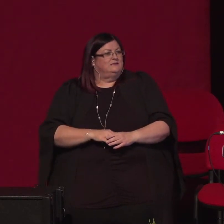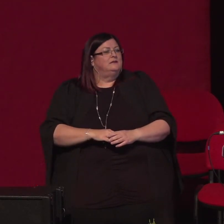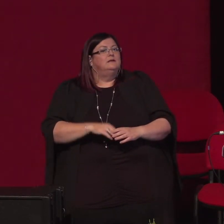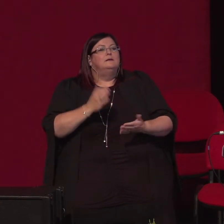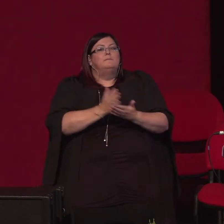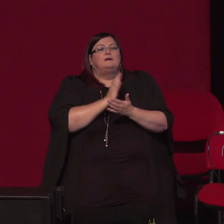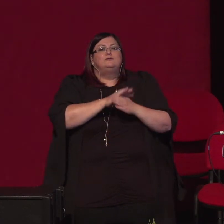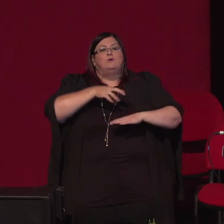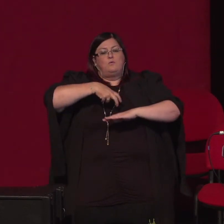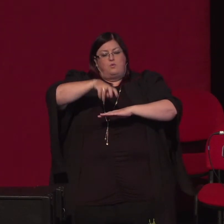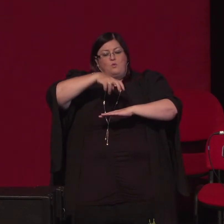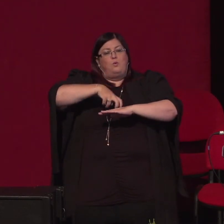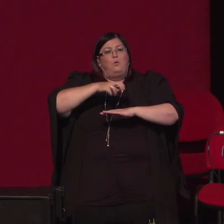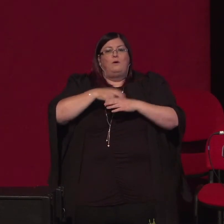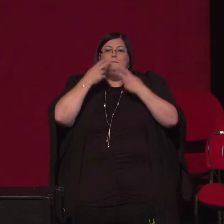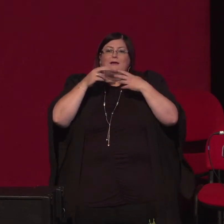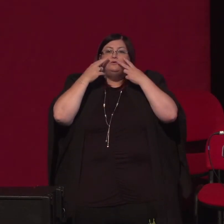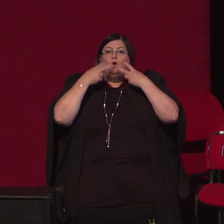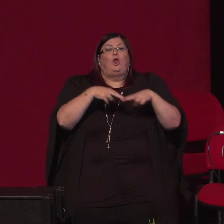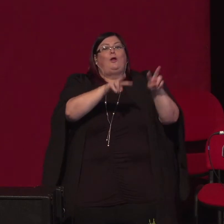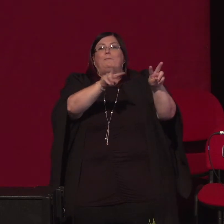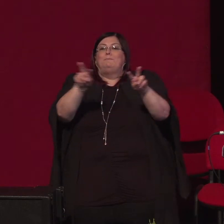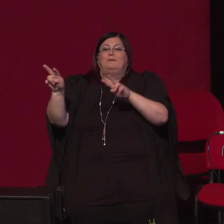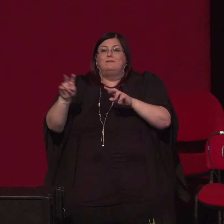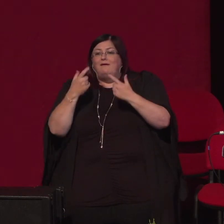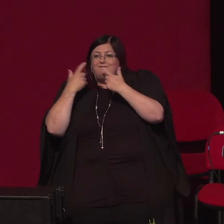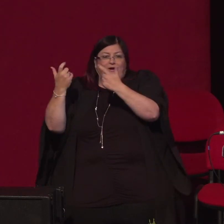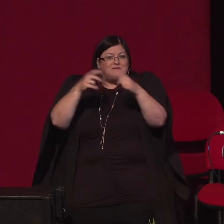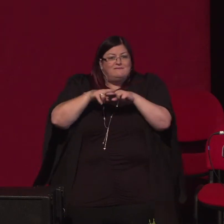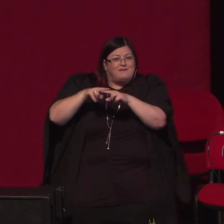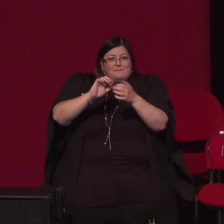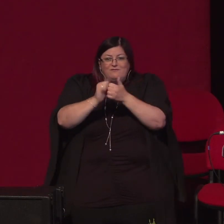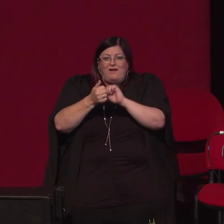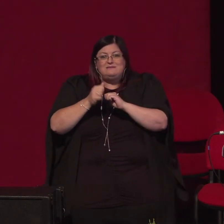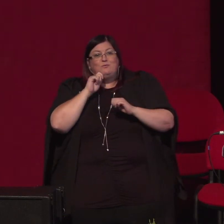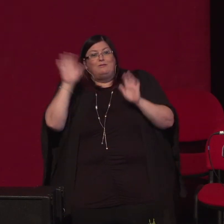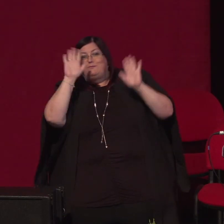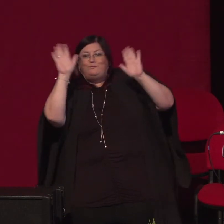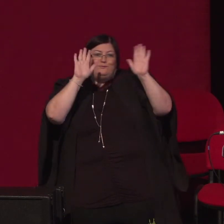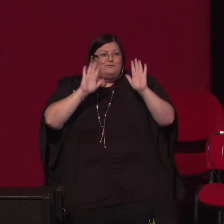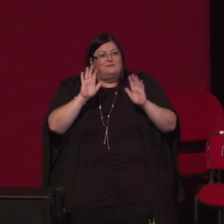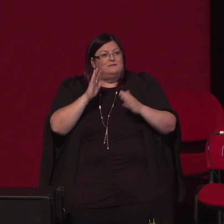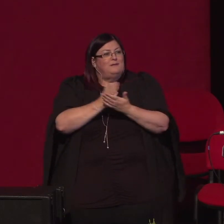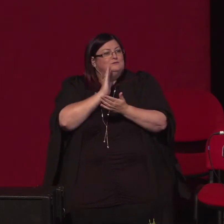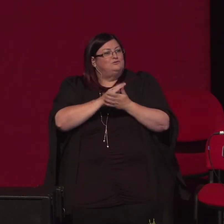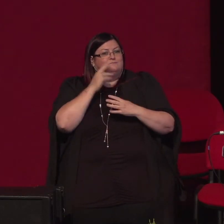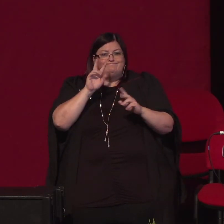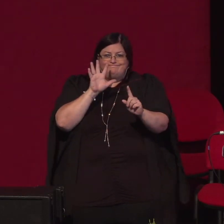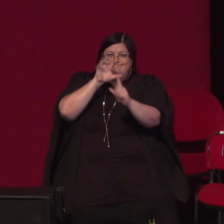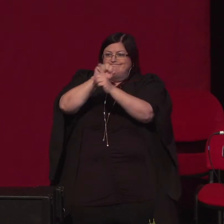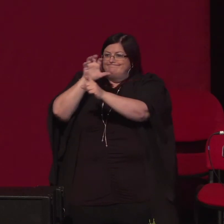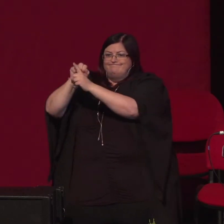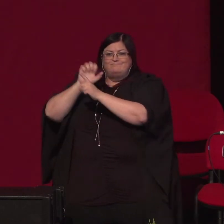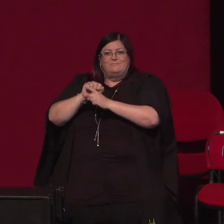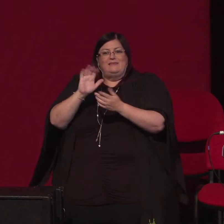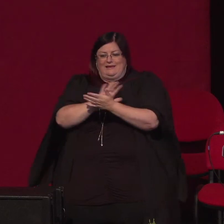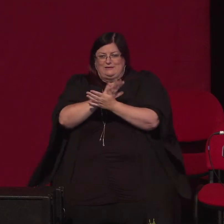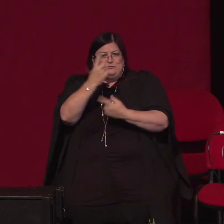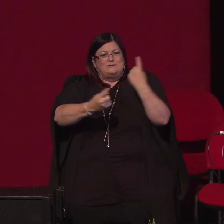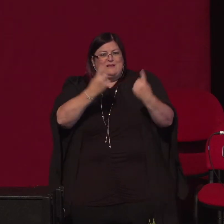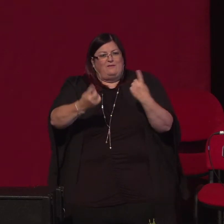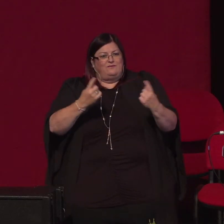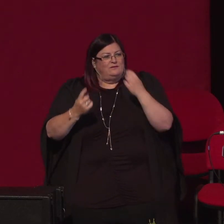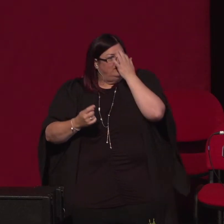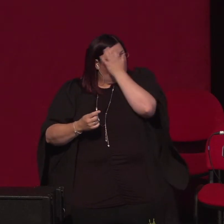Walk slowly, look up, try and find the people that are here with you today. They'll probably be waving and whooping at you, and enjoy this moment.